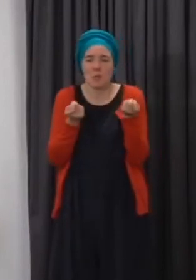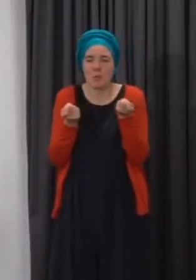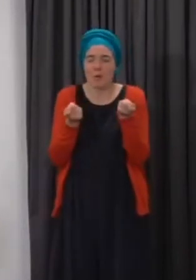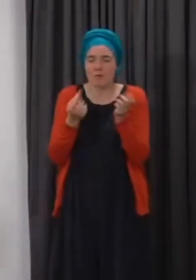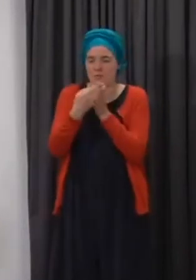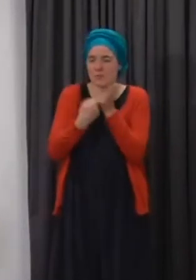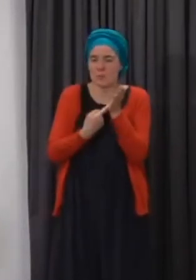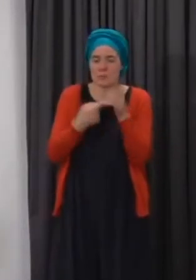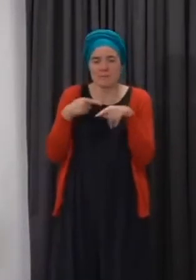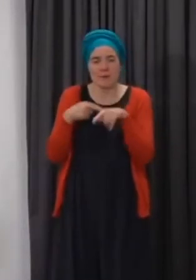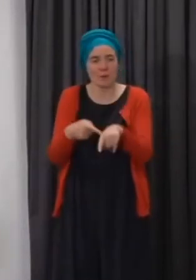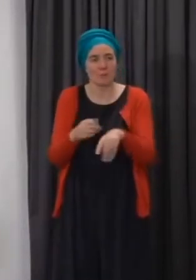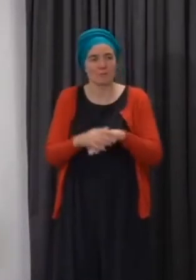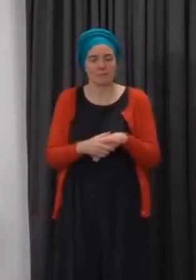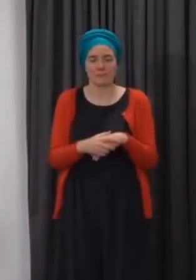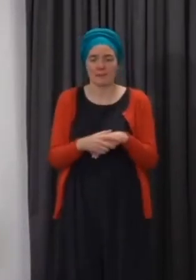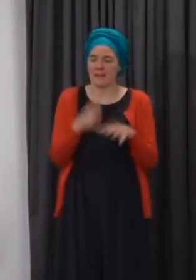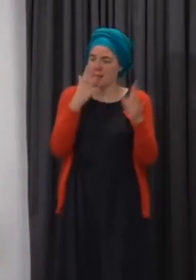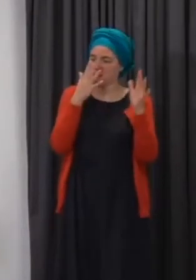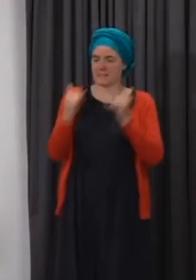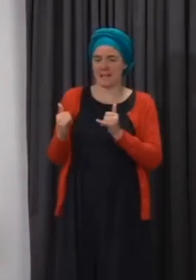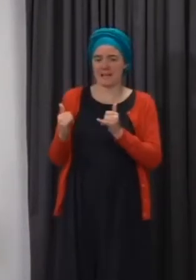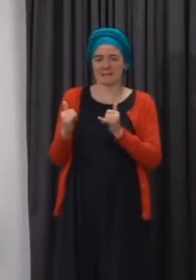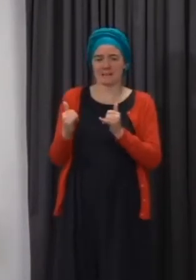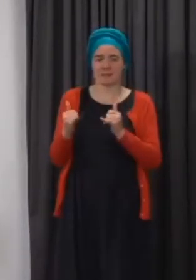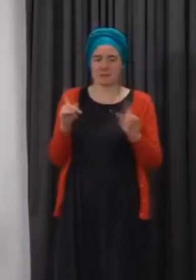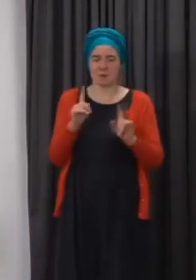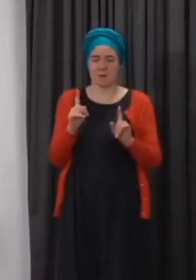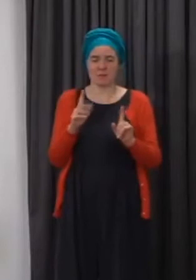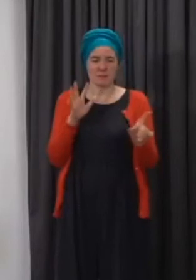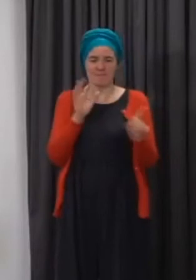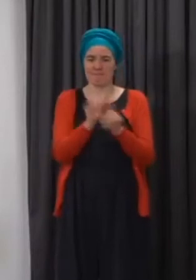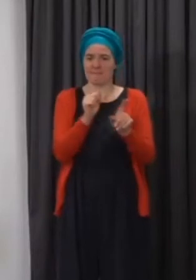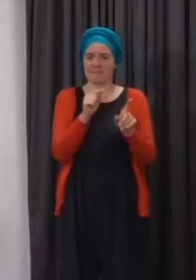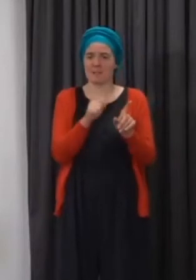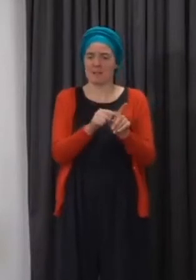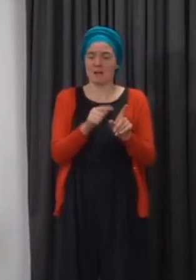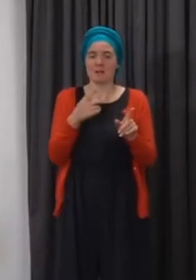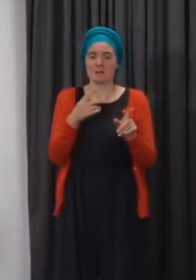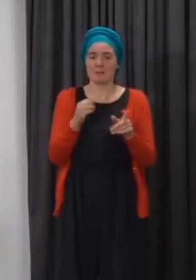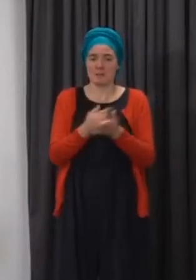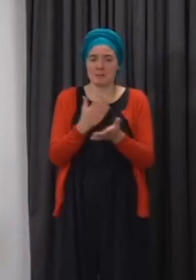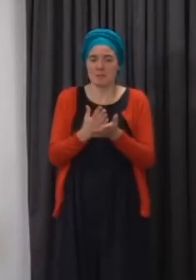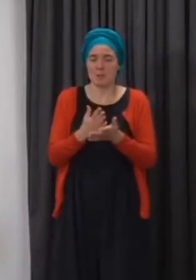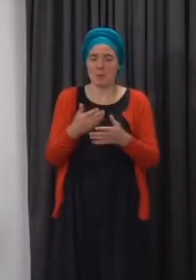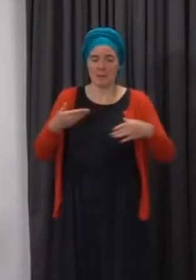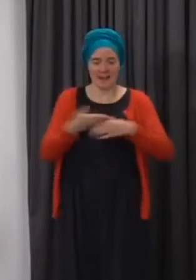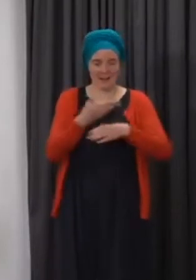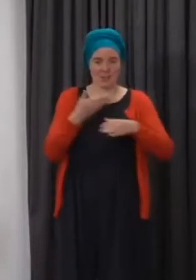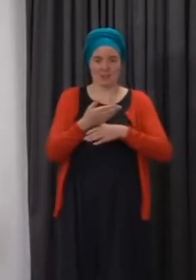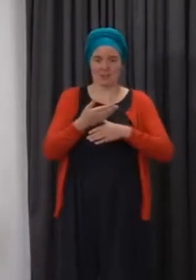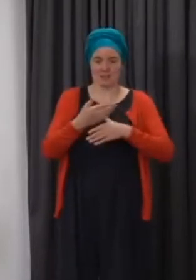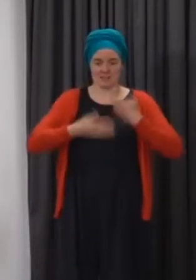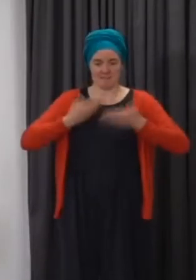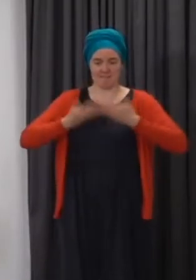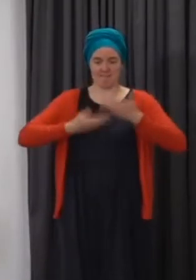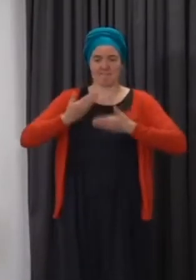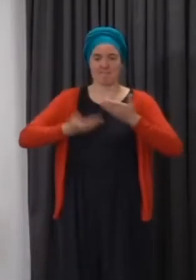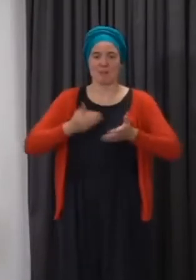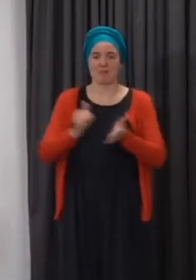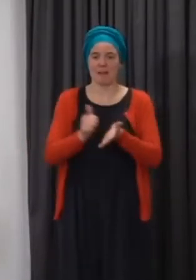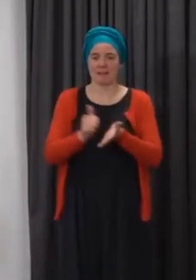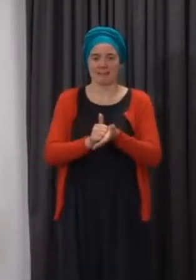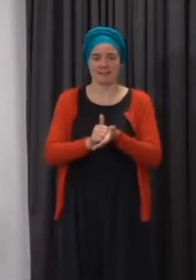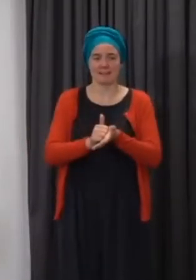is simply a diagnostic mechanism to ensure that the right actions are in place, and I would really want to keep our focus on ensuring that it's those actions that we pursue rather than the